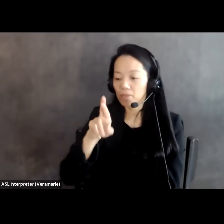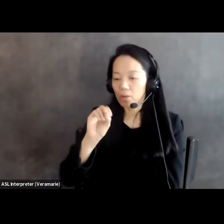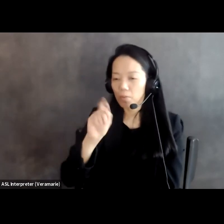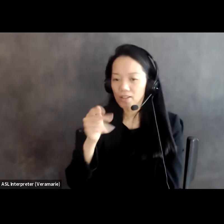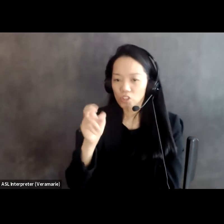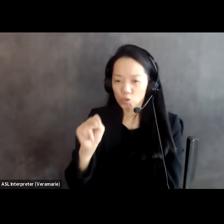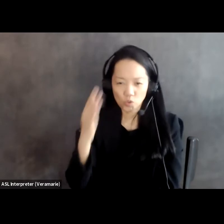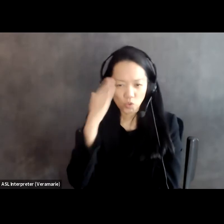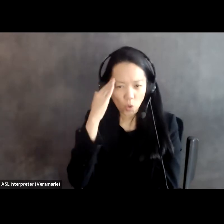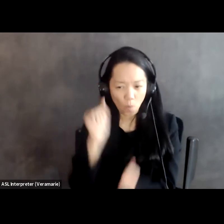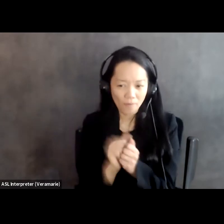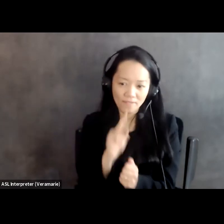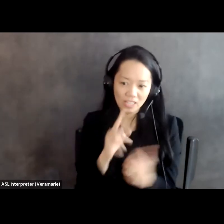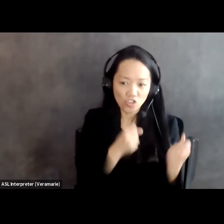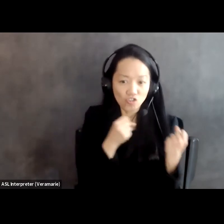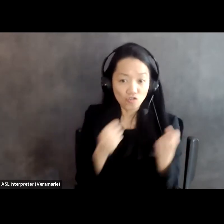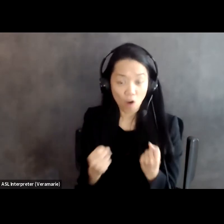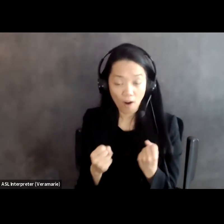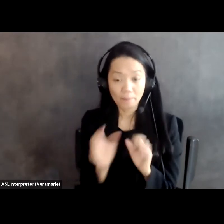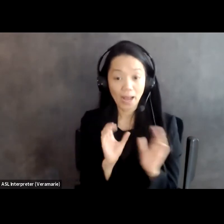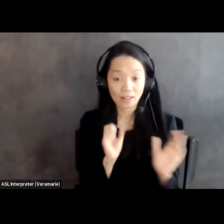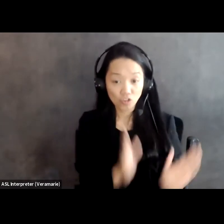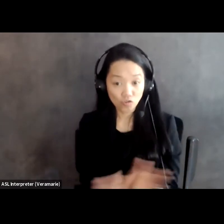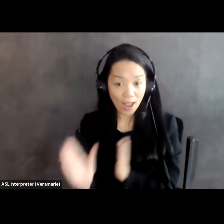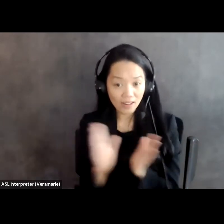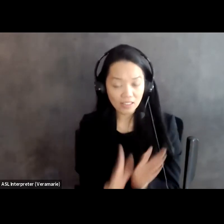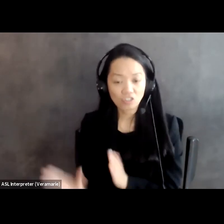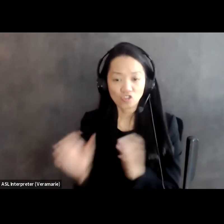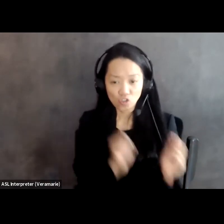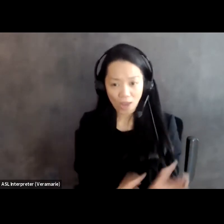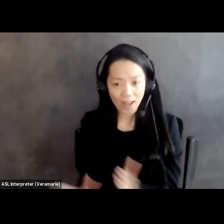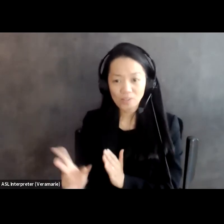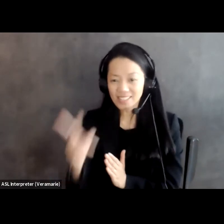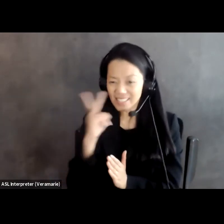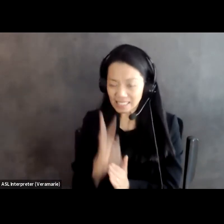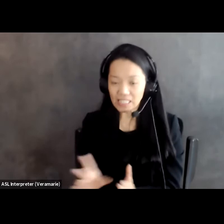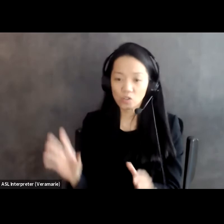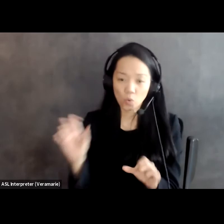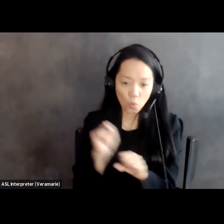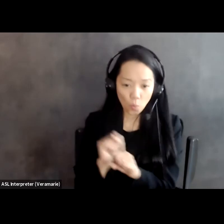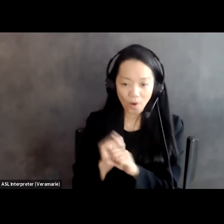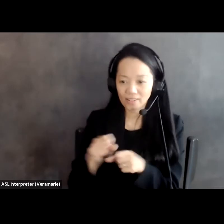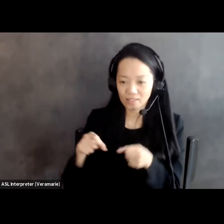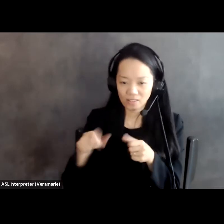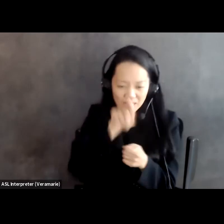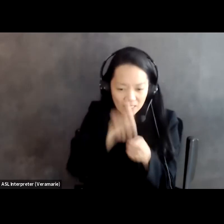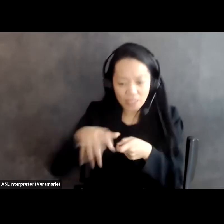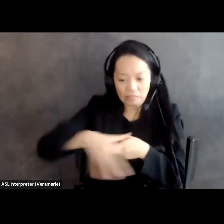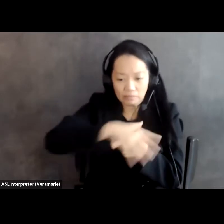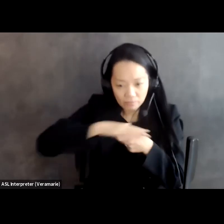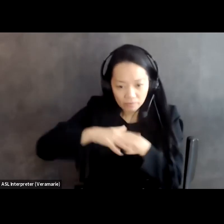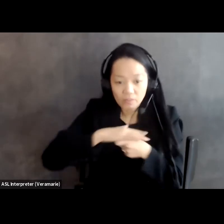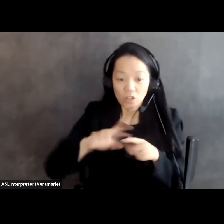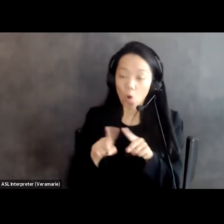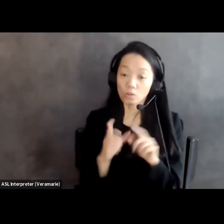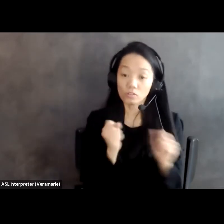So we feel very strong about this strategy, and it's been a strategy that we've seen work in other jurisdictions, and it's also a strategy